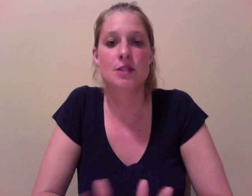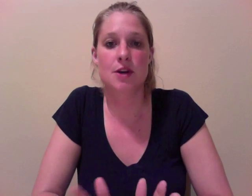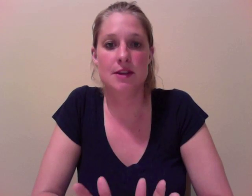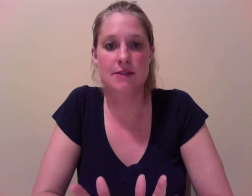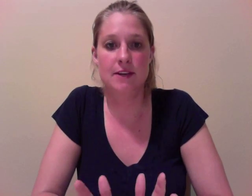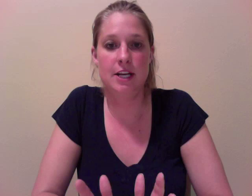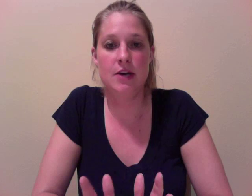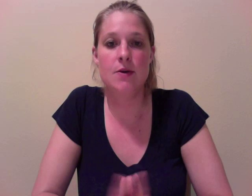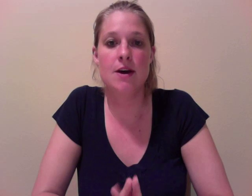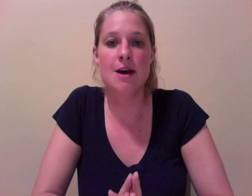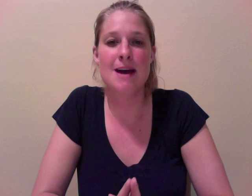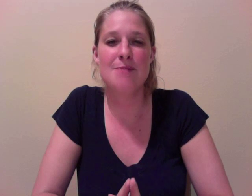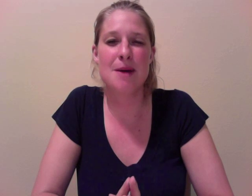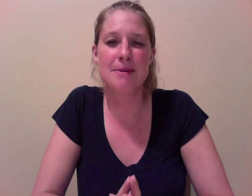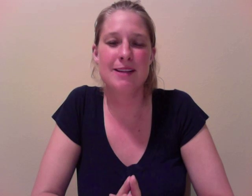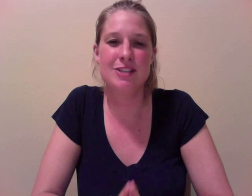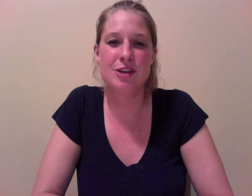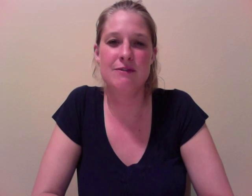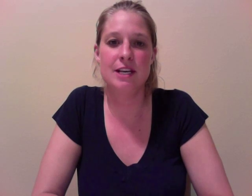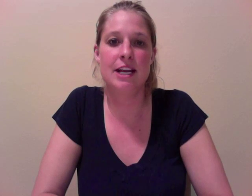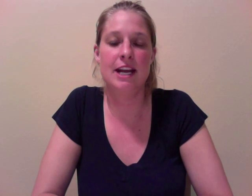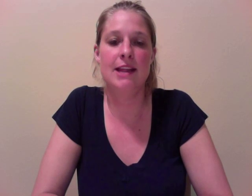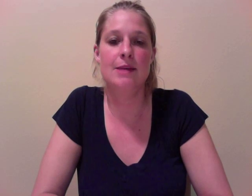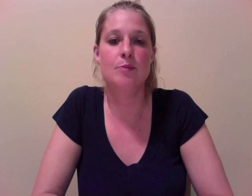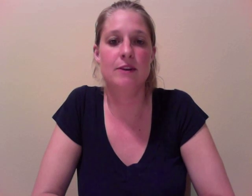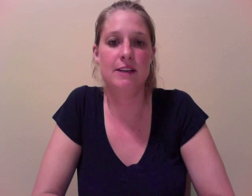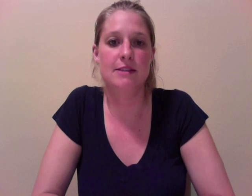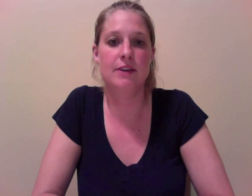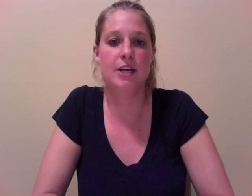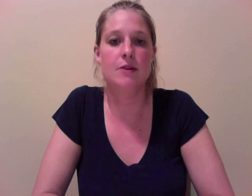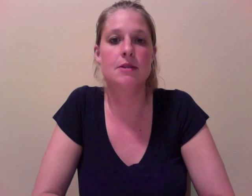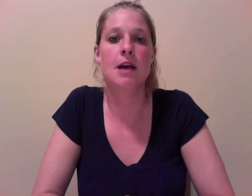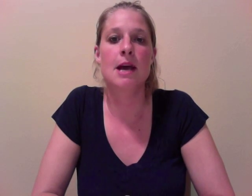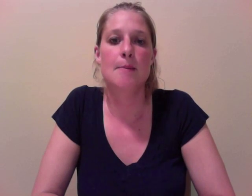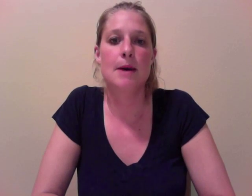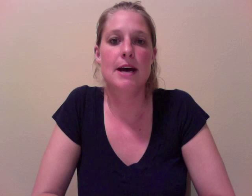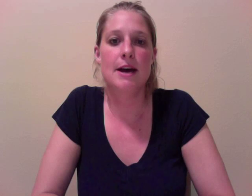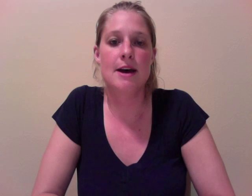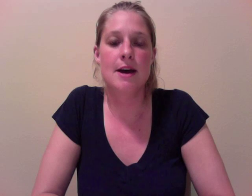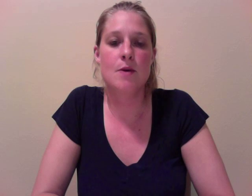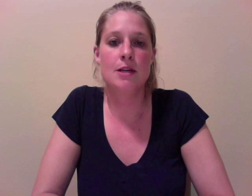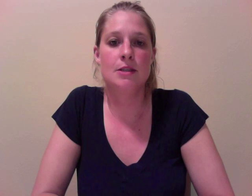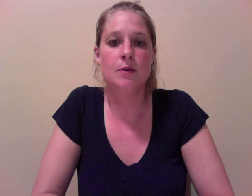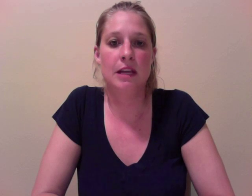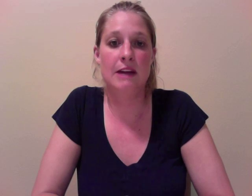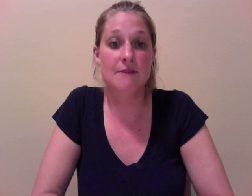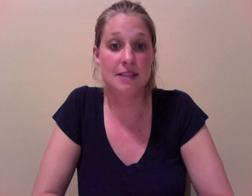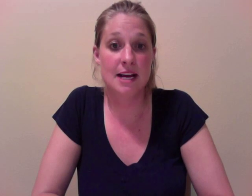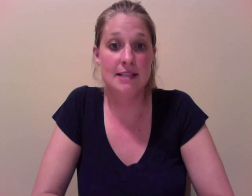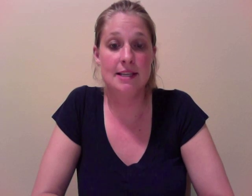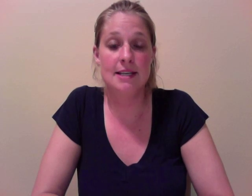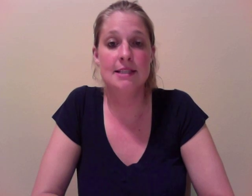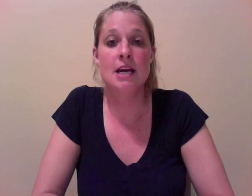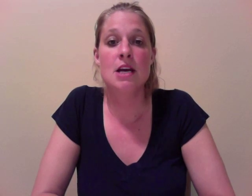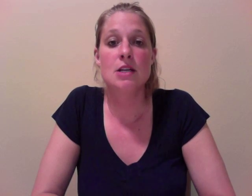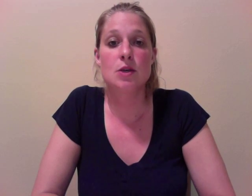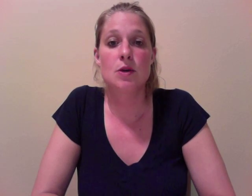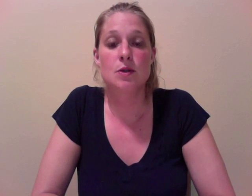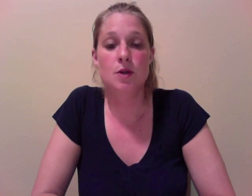this video. I probably should have done it in the previous videos, but I wanted to really emphasize this. So there's two things that